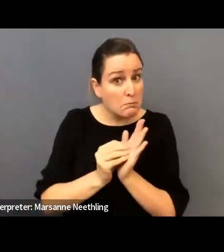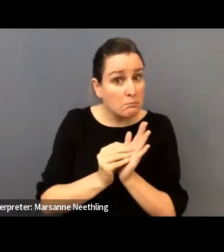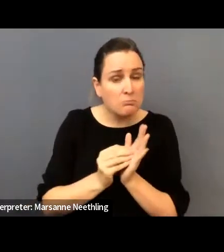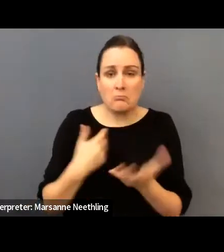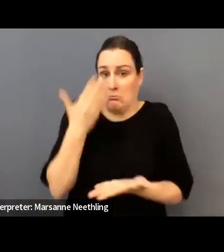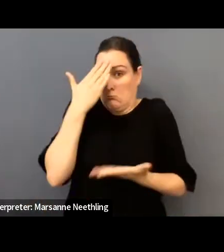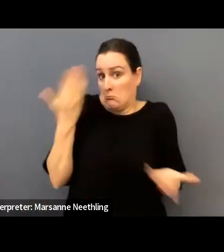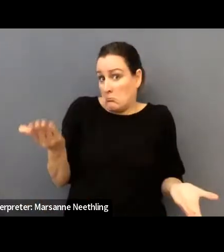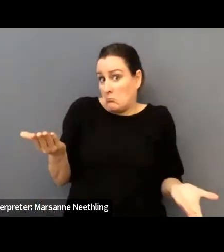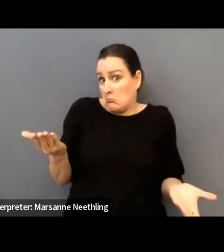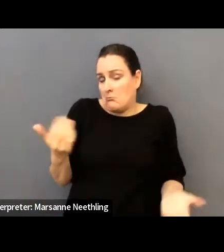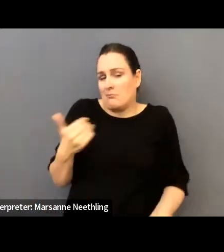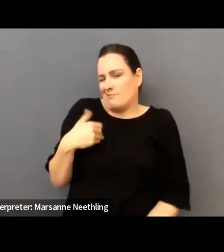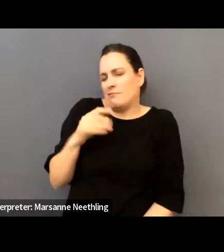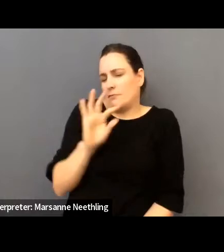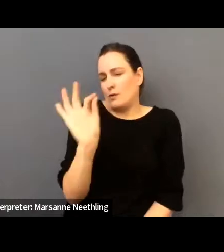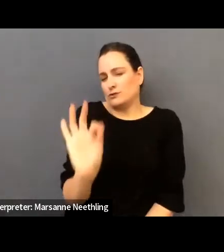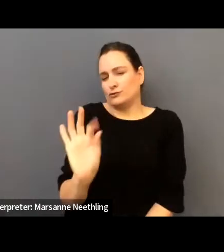you so much, Neva.